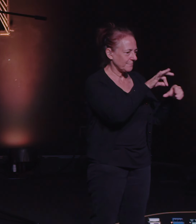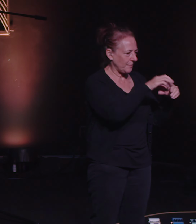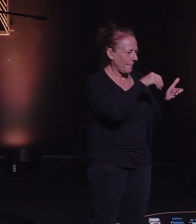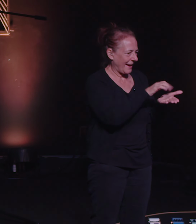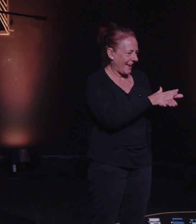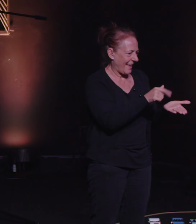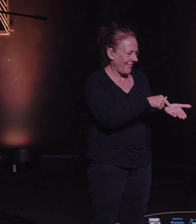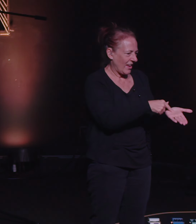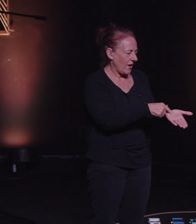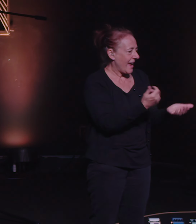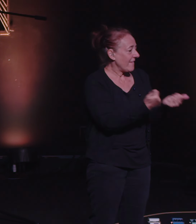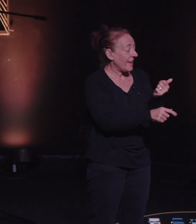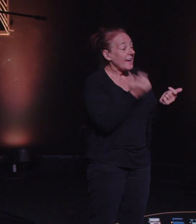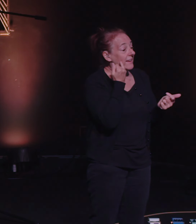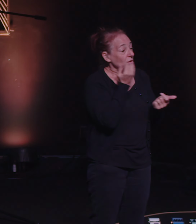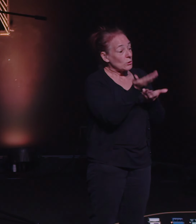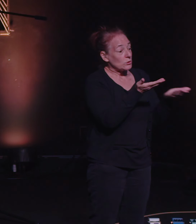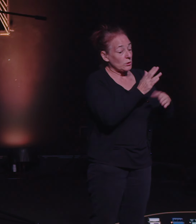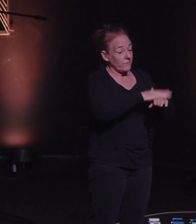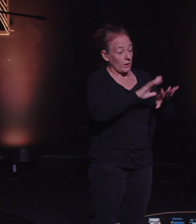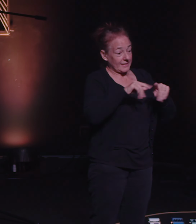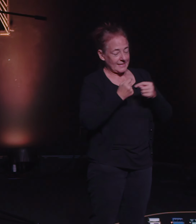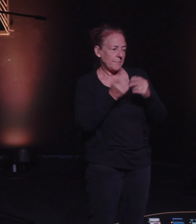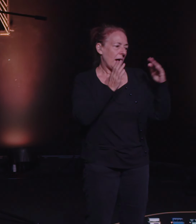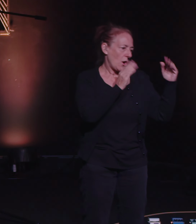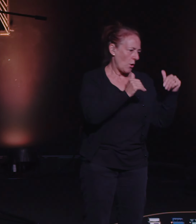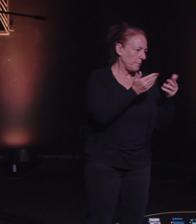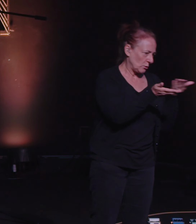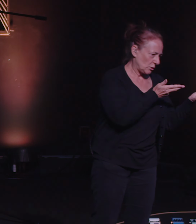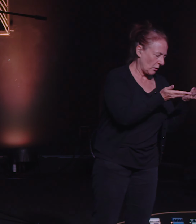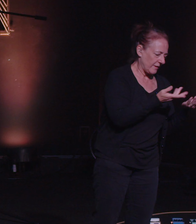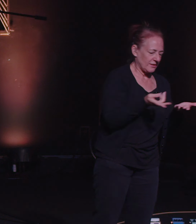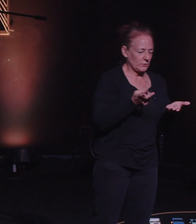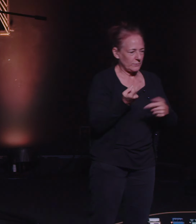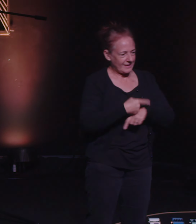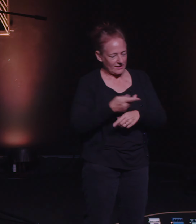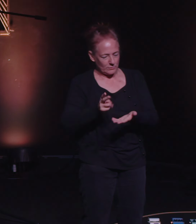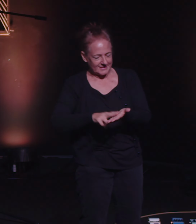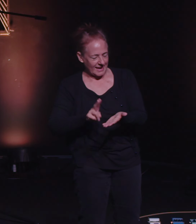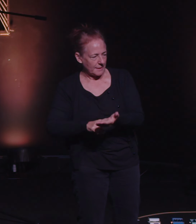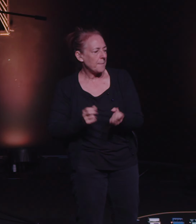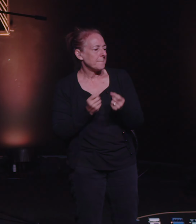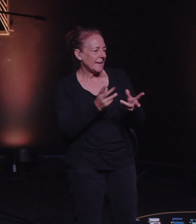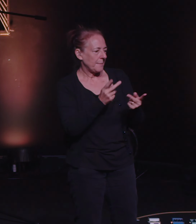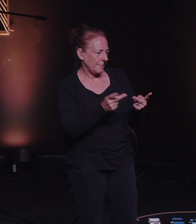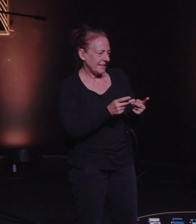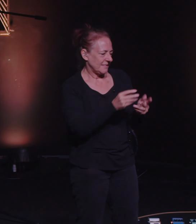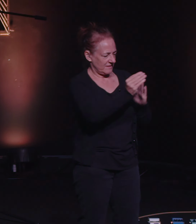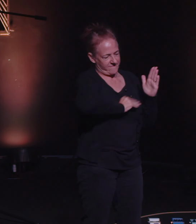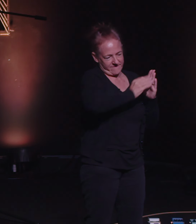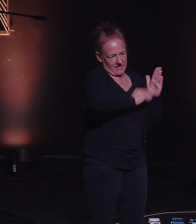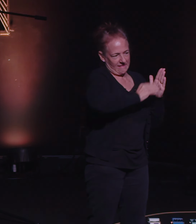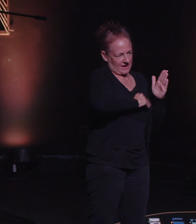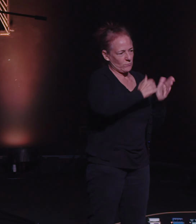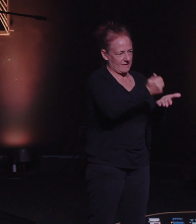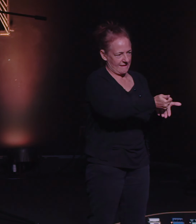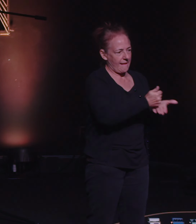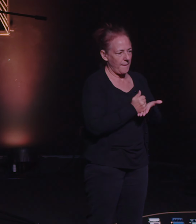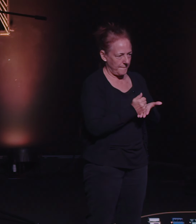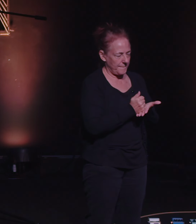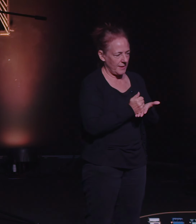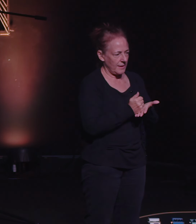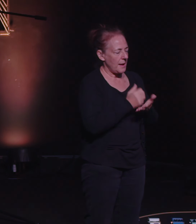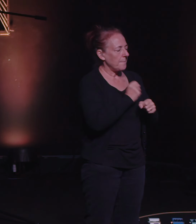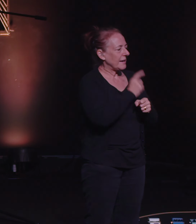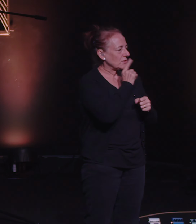everything. And so if you serve on a team, and I hope that you do, and today you can get signed up if you don't, there's lots of places to fill in. We are going to make